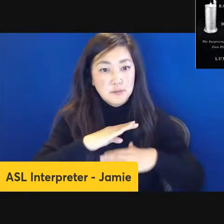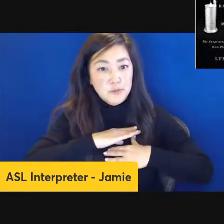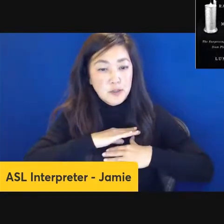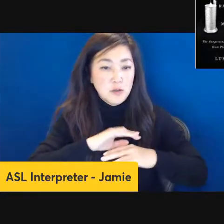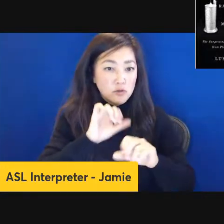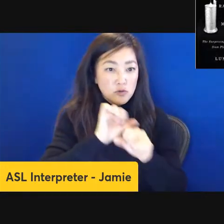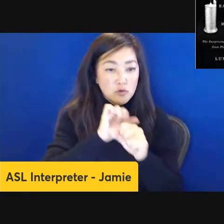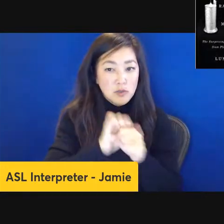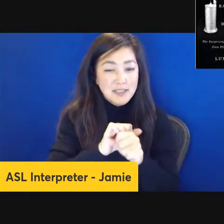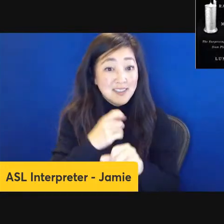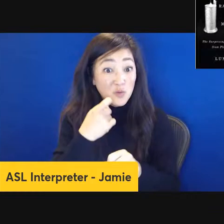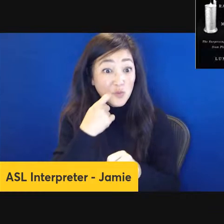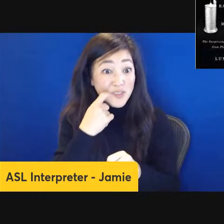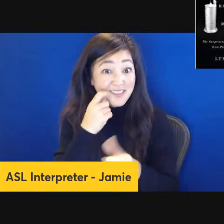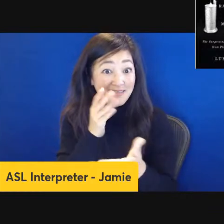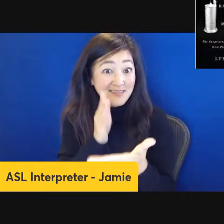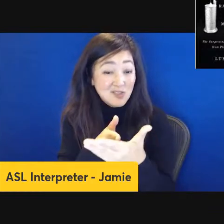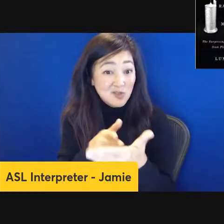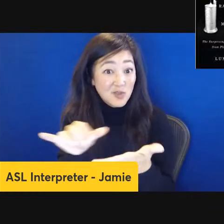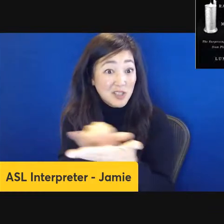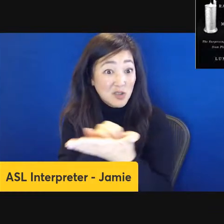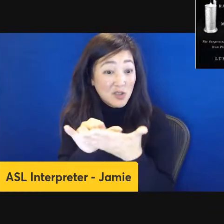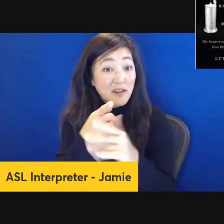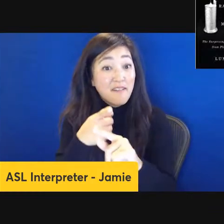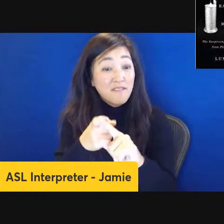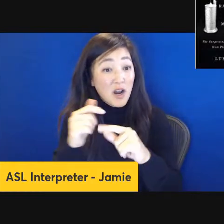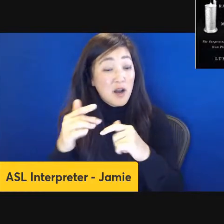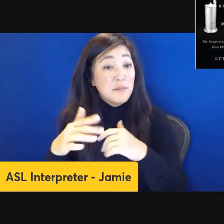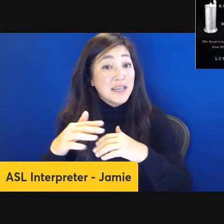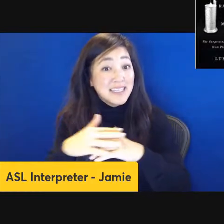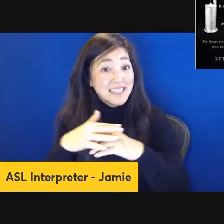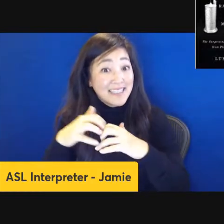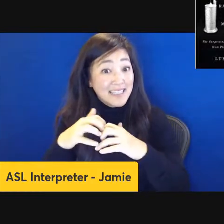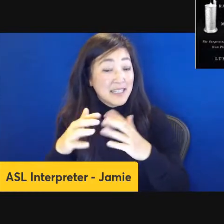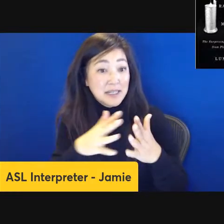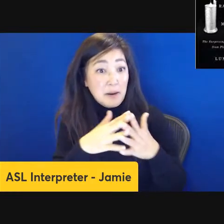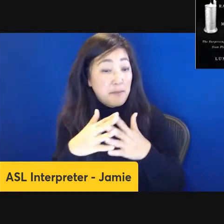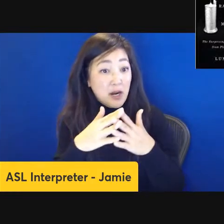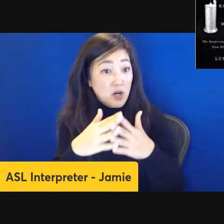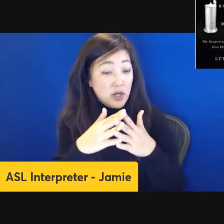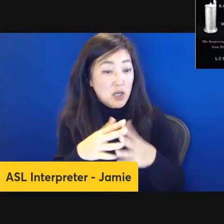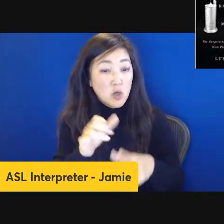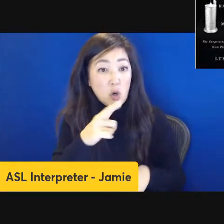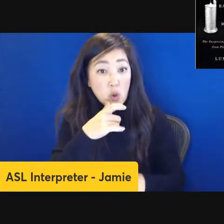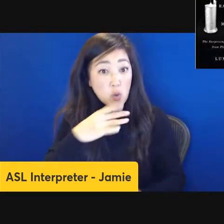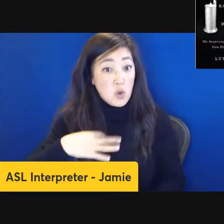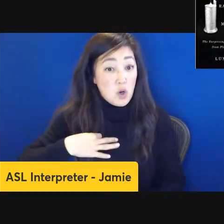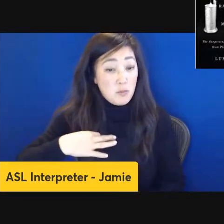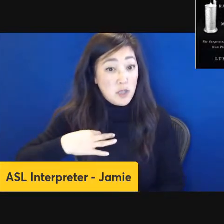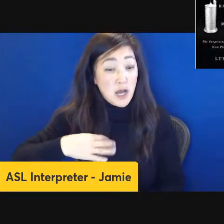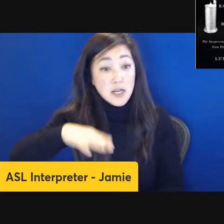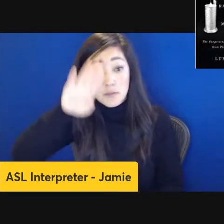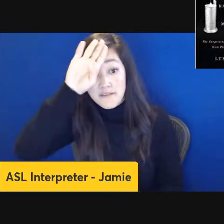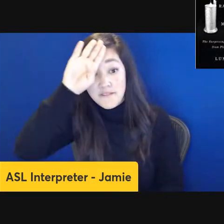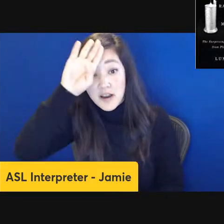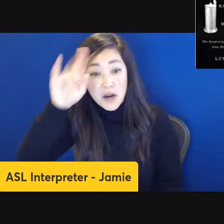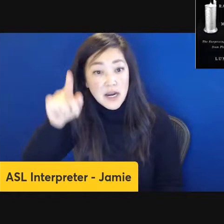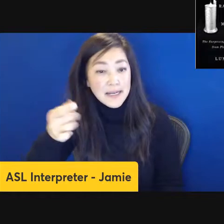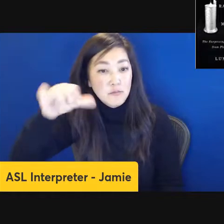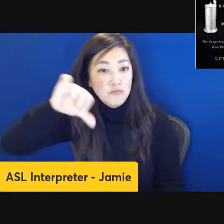York recently by an Indian American individual who applied to be a firefighter. He was